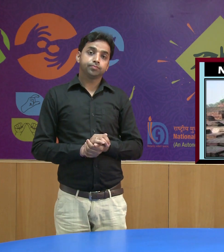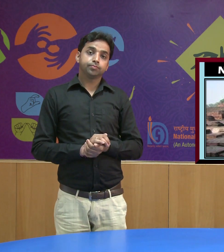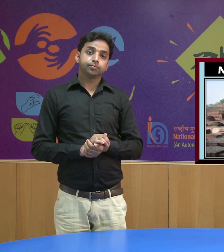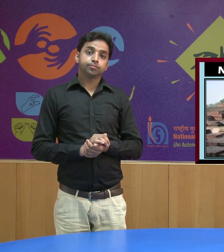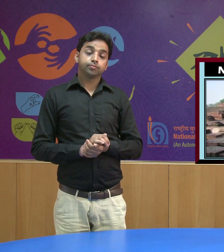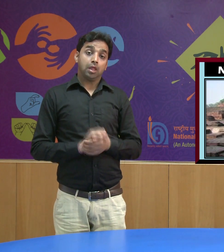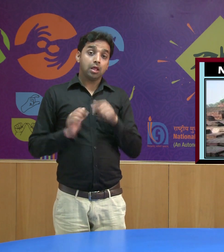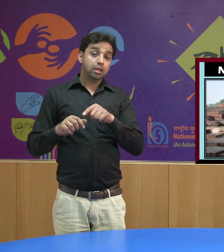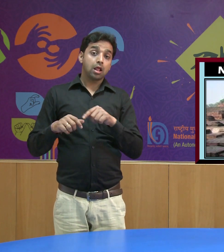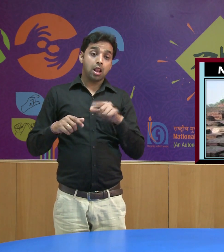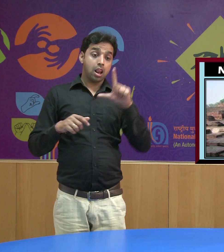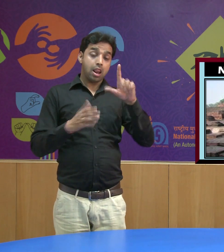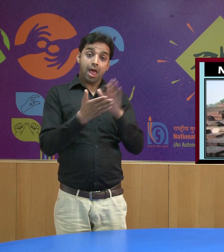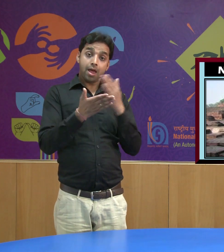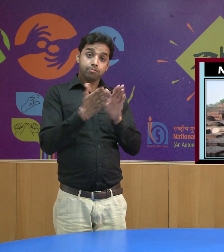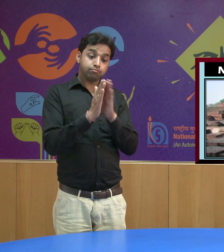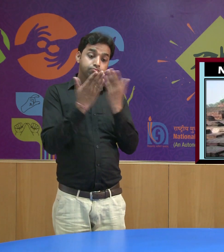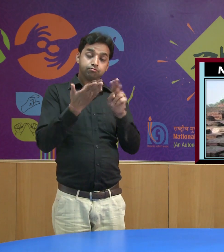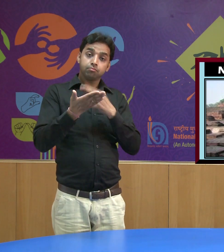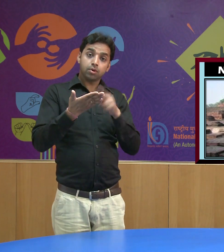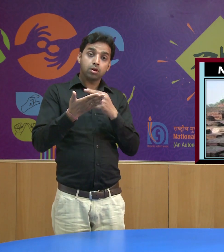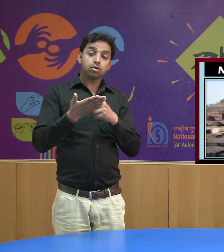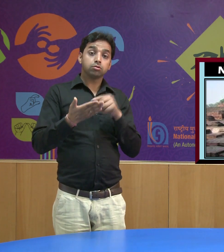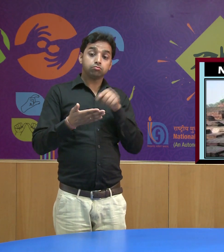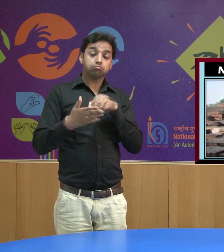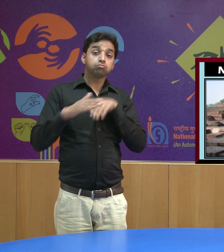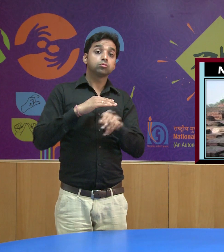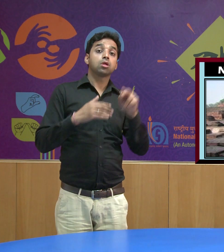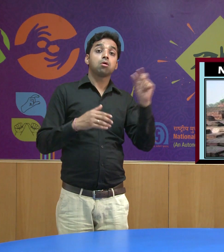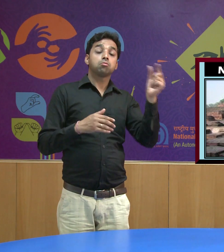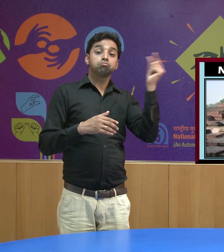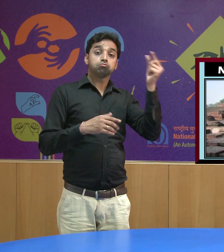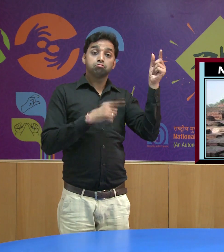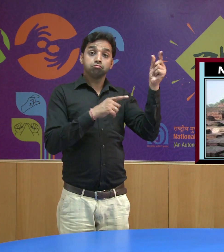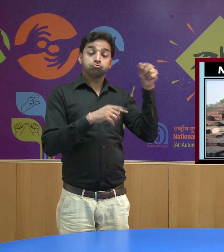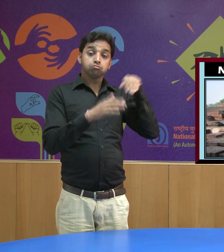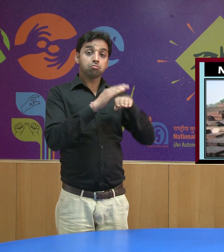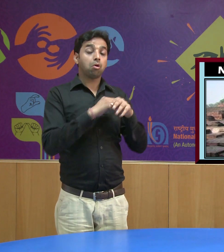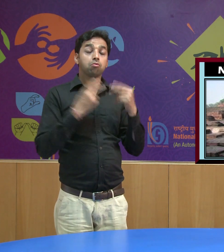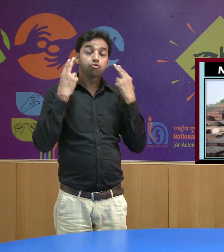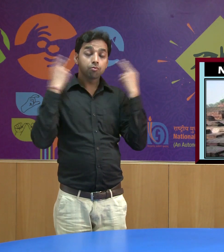The library of this university was very famous.